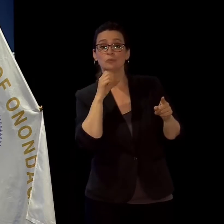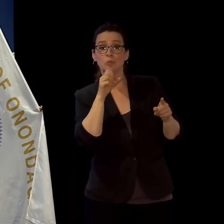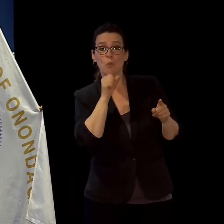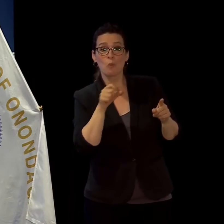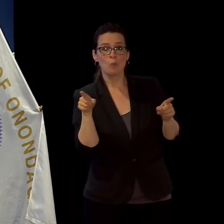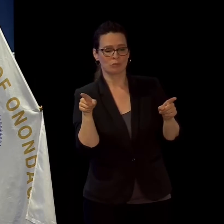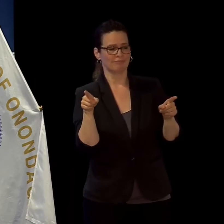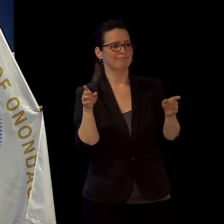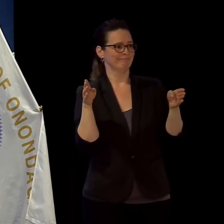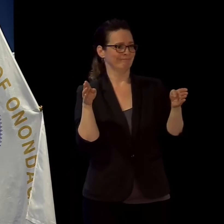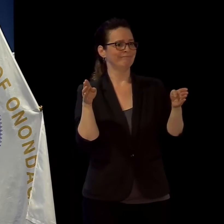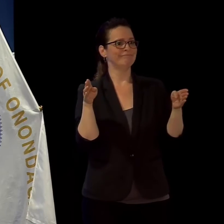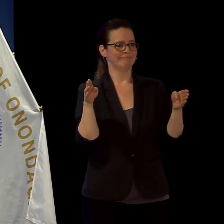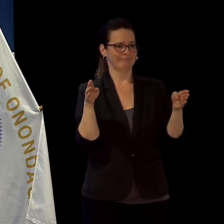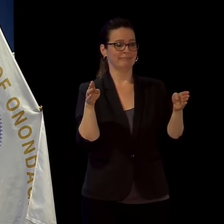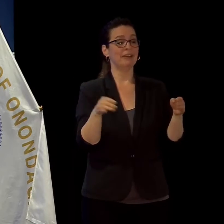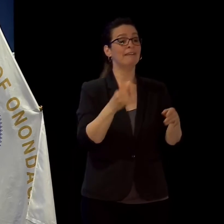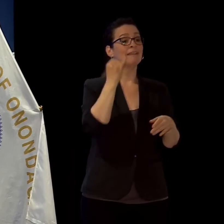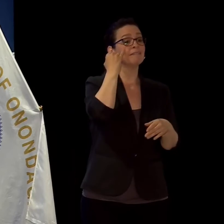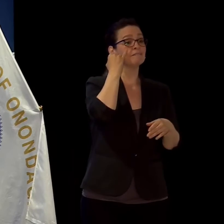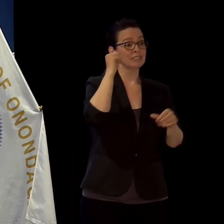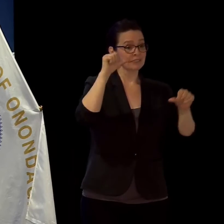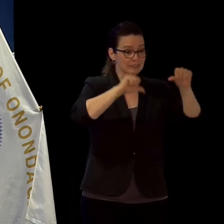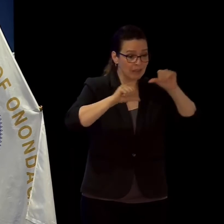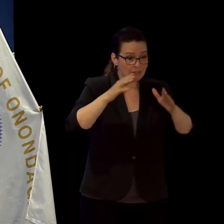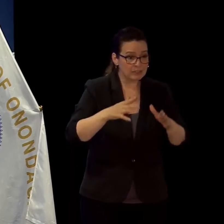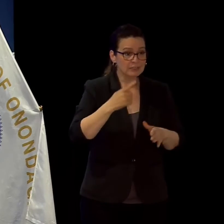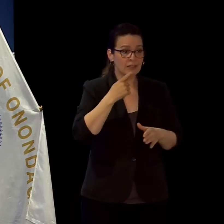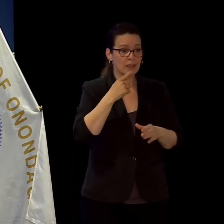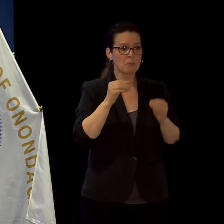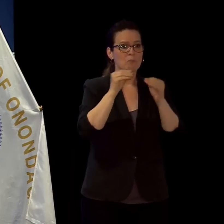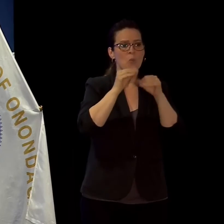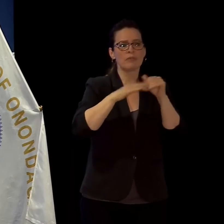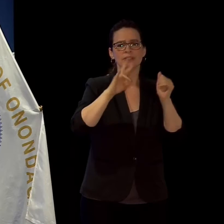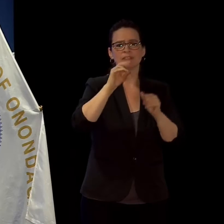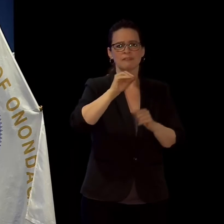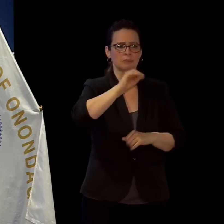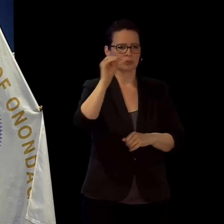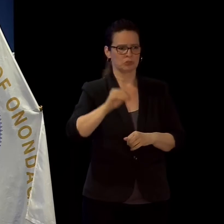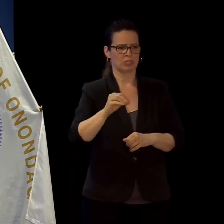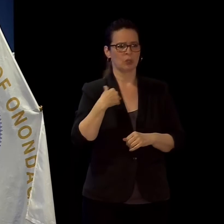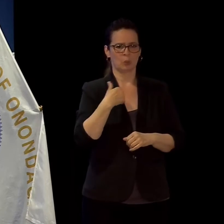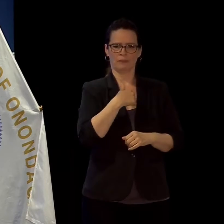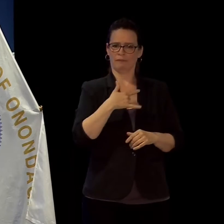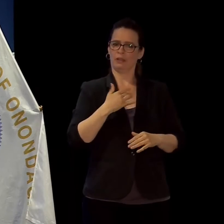kind of start to lean to a higher number based off of the data, then that's where we got to get to.